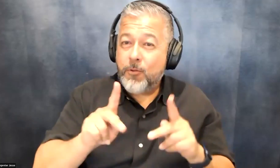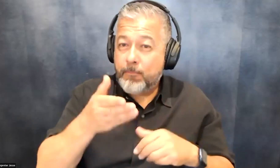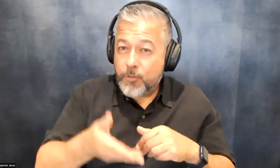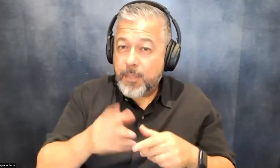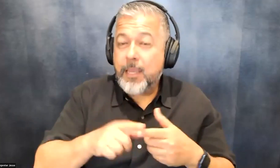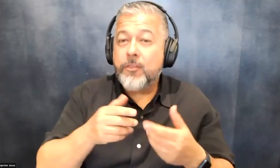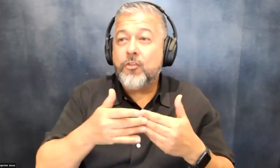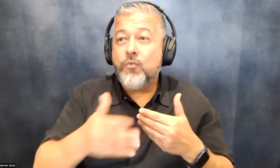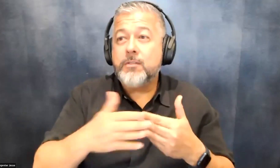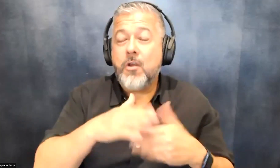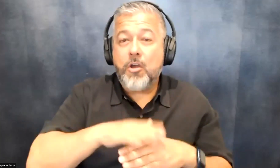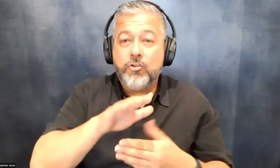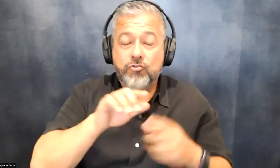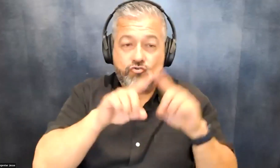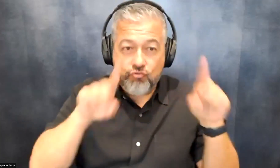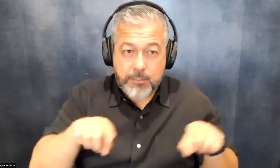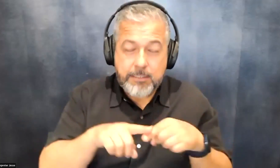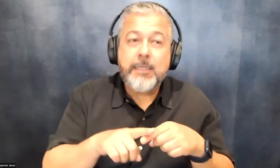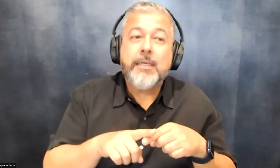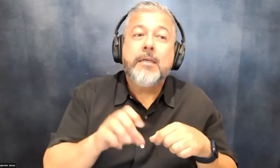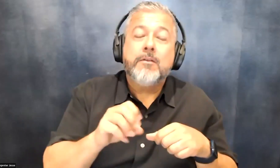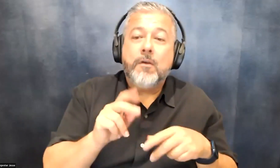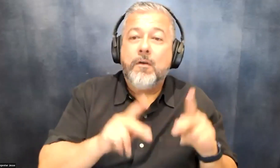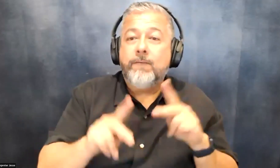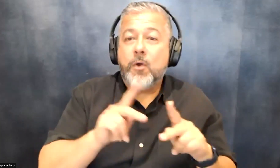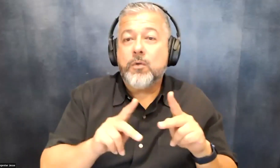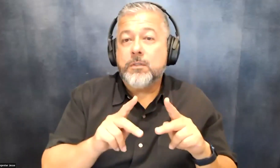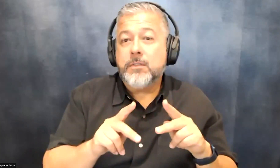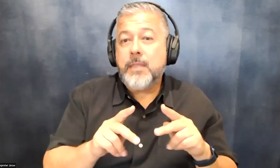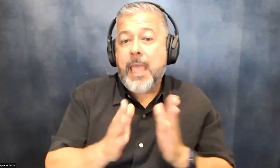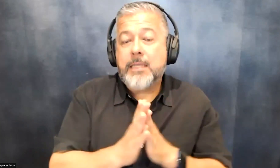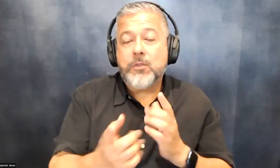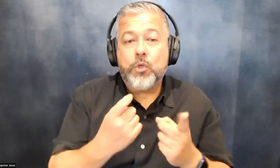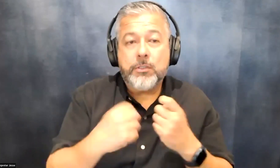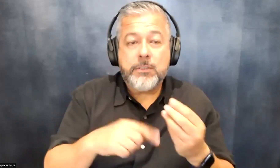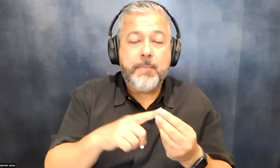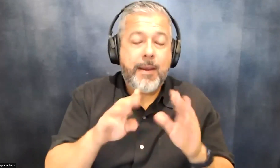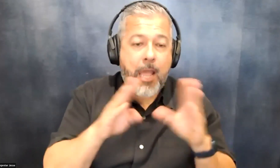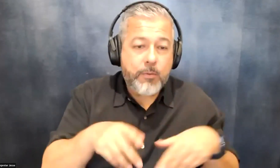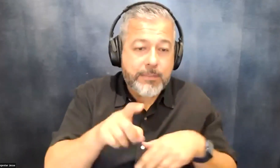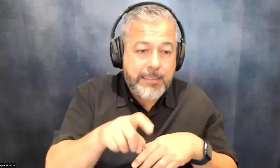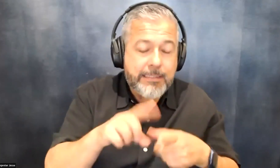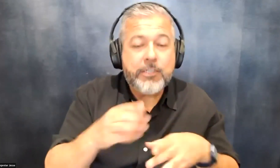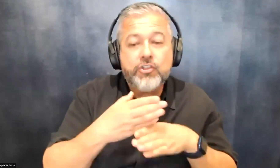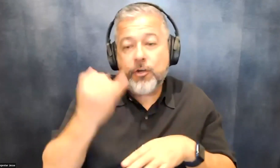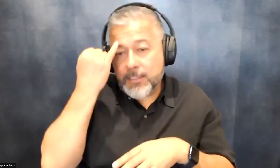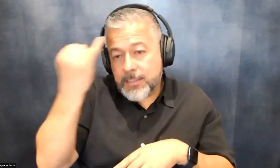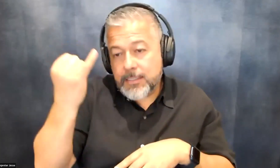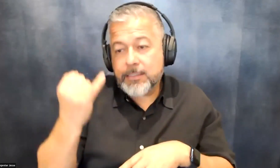on screen. And again, folks just, asked questions about housing needs and shared